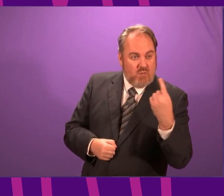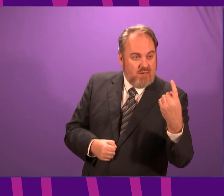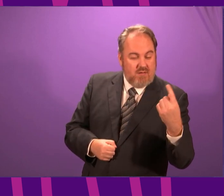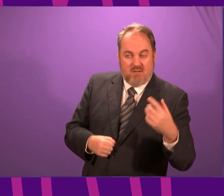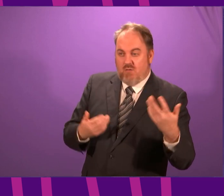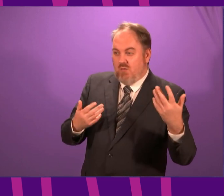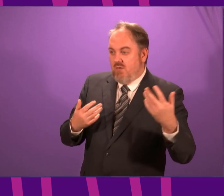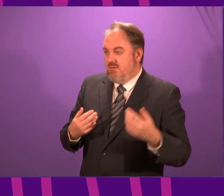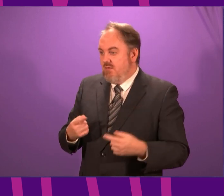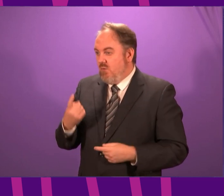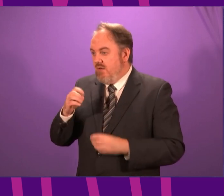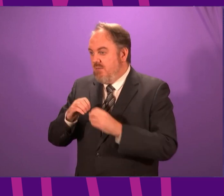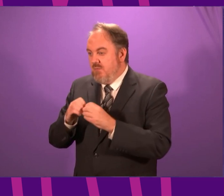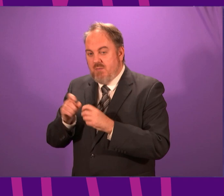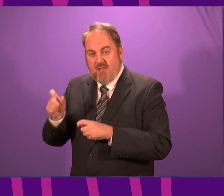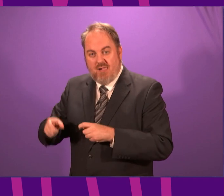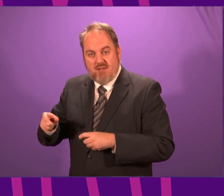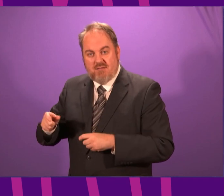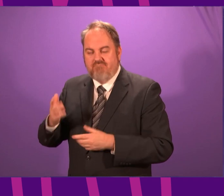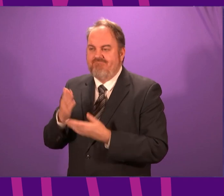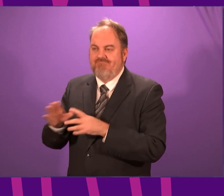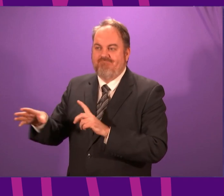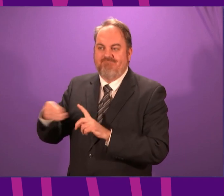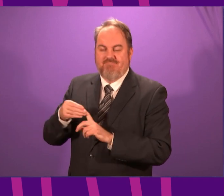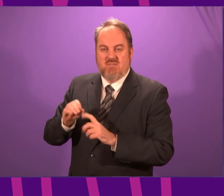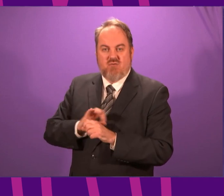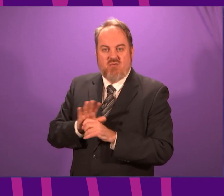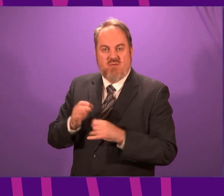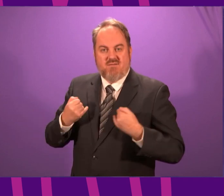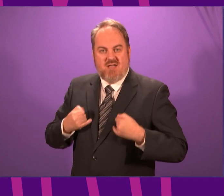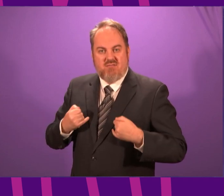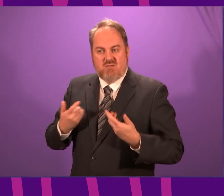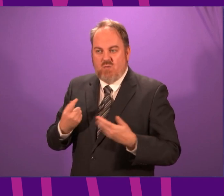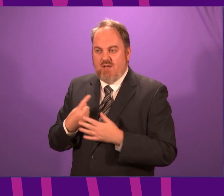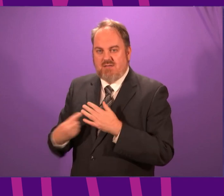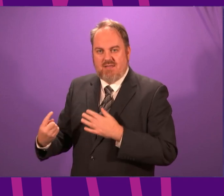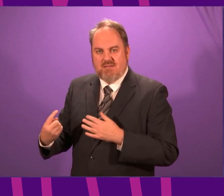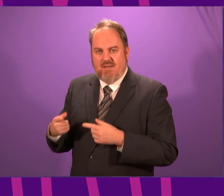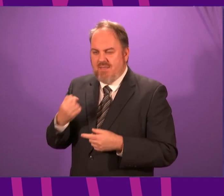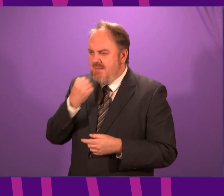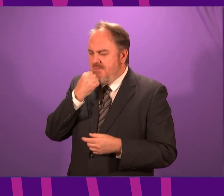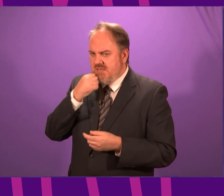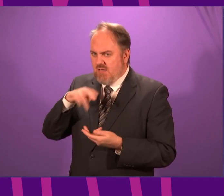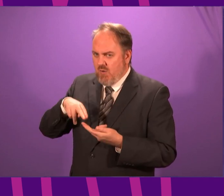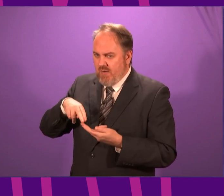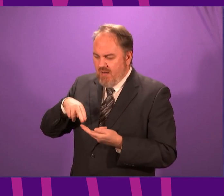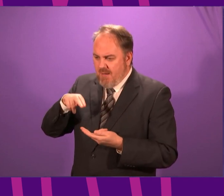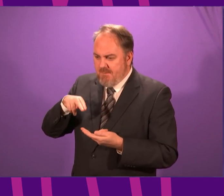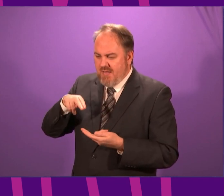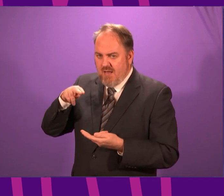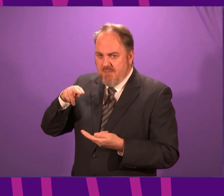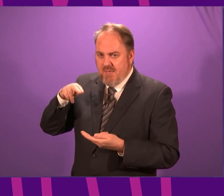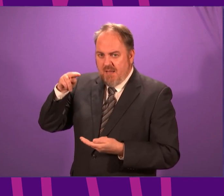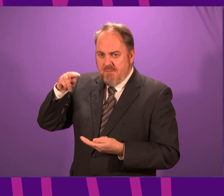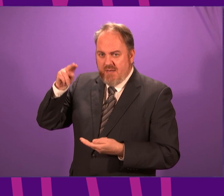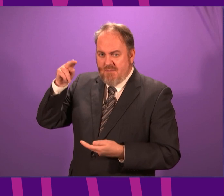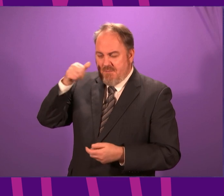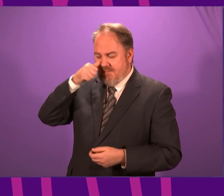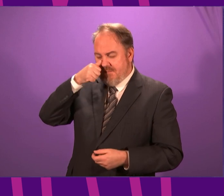who has tested positive and a number are isolating. Now, this number seems to have increased gradually, with last